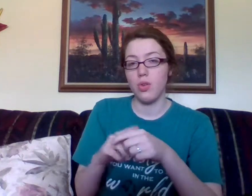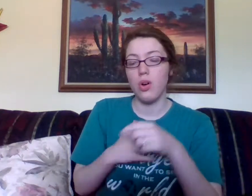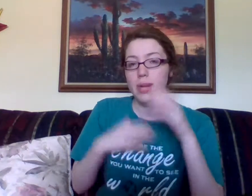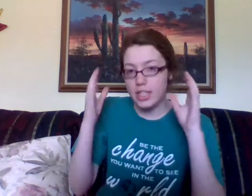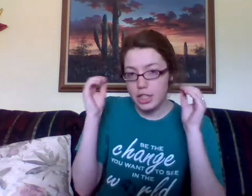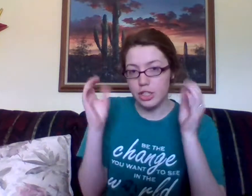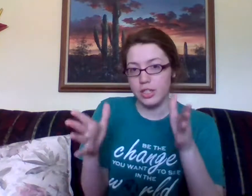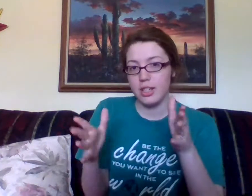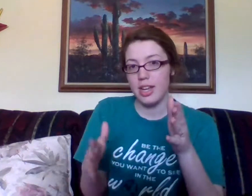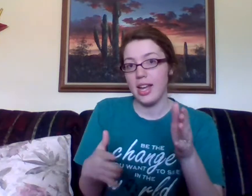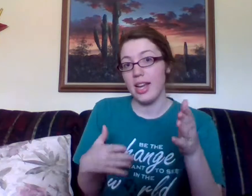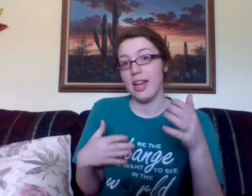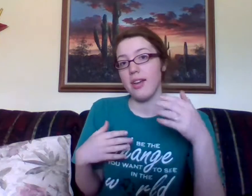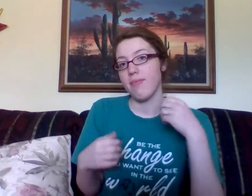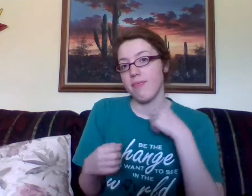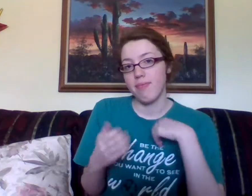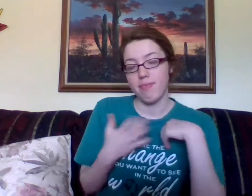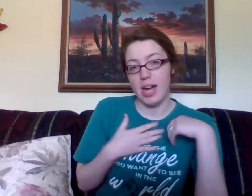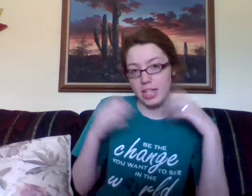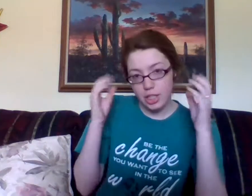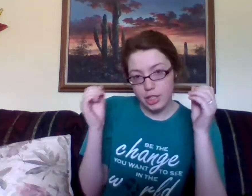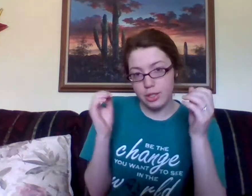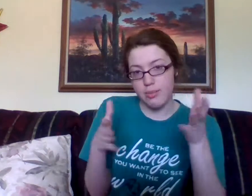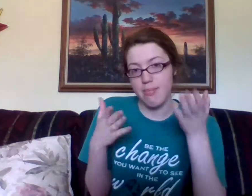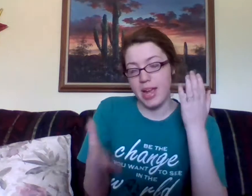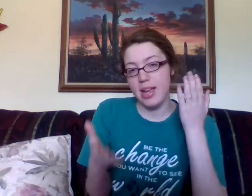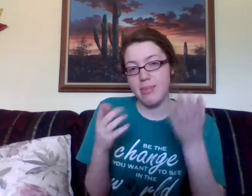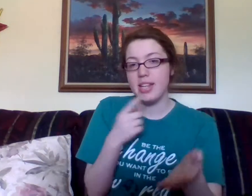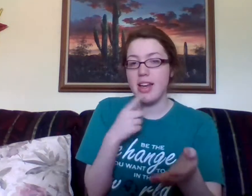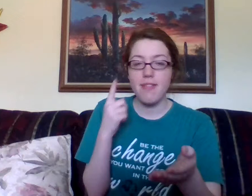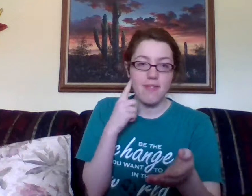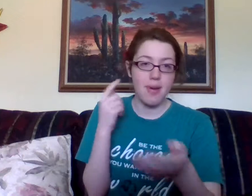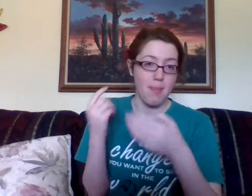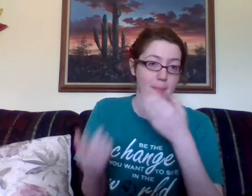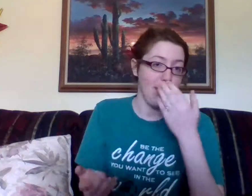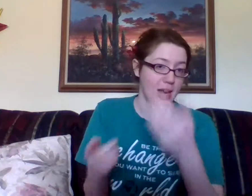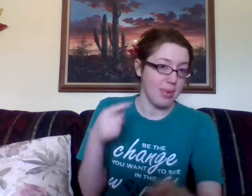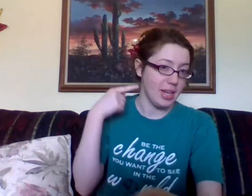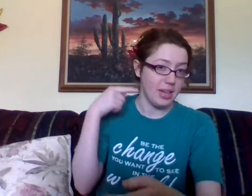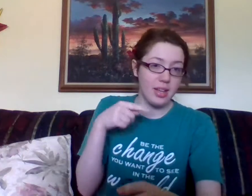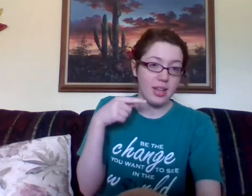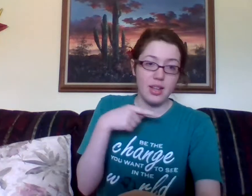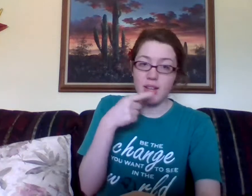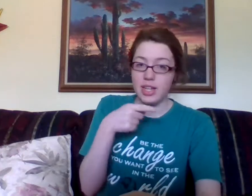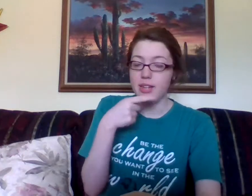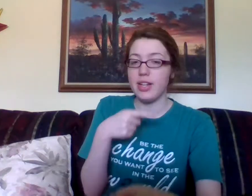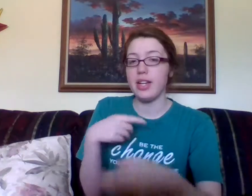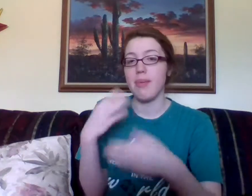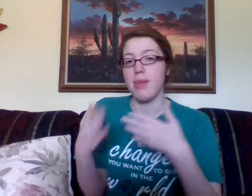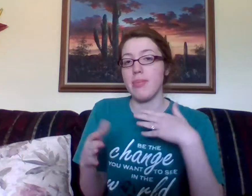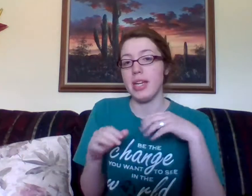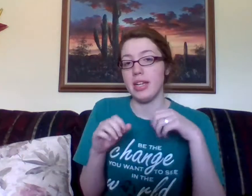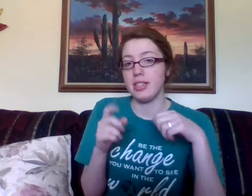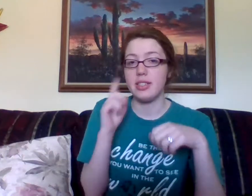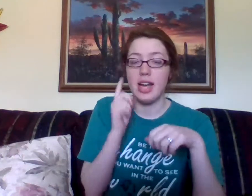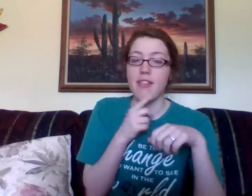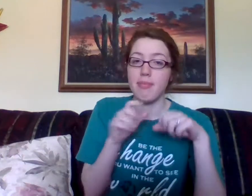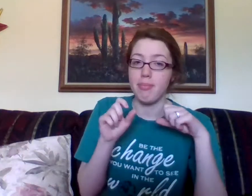Or my teacher. My teacher may be deaf, maybe hearing, maybe deaf,